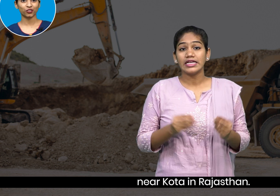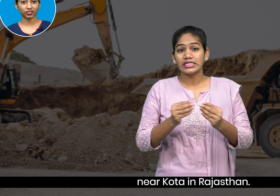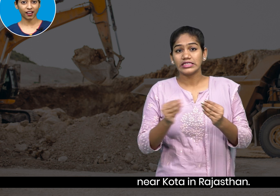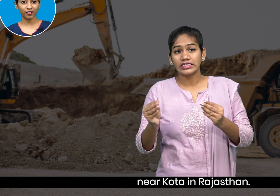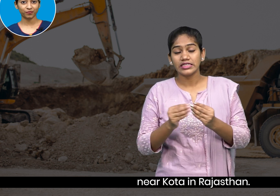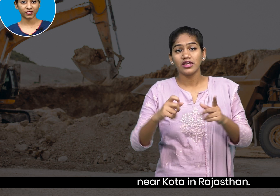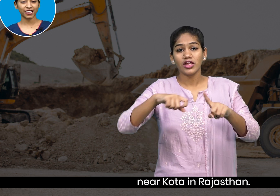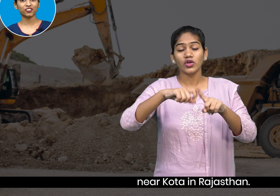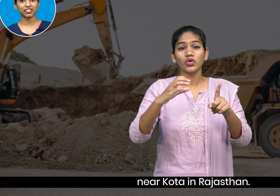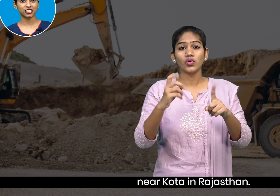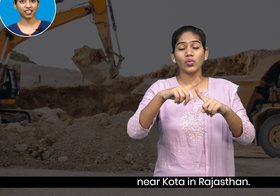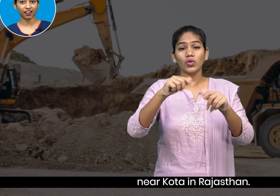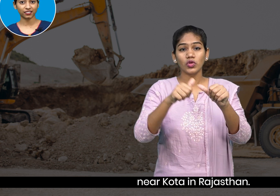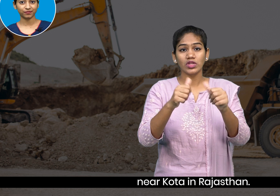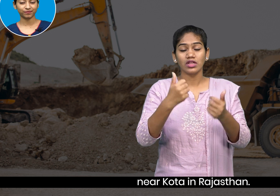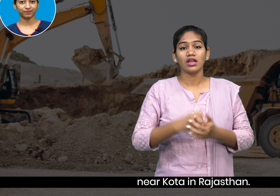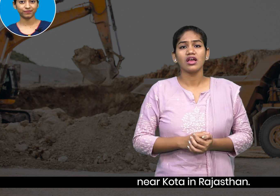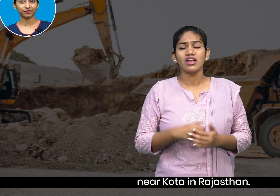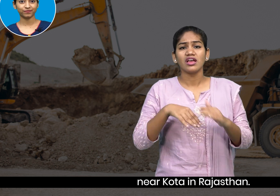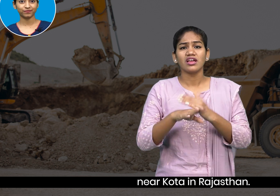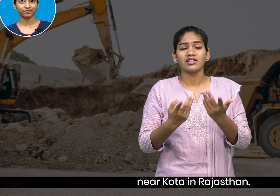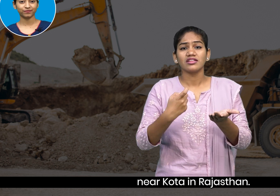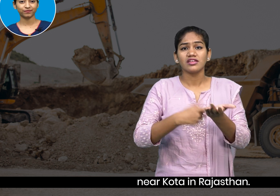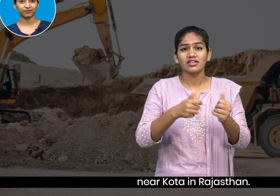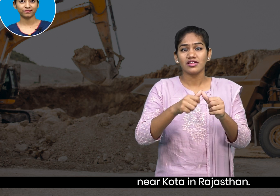near Kota in Rajasthan,